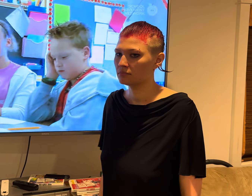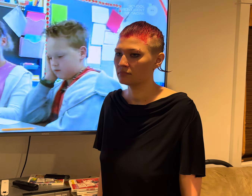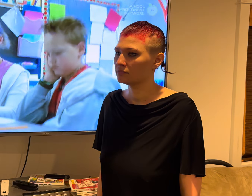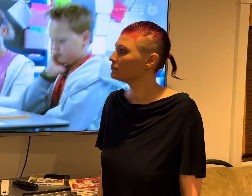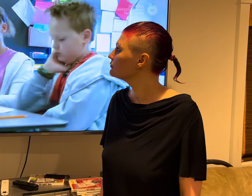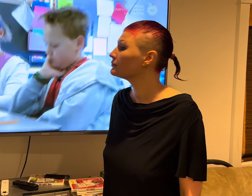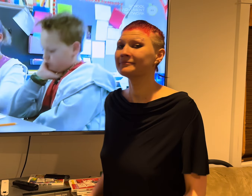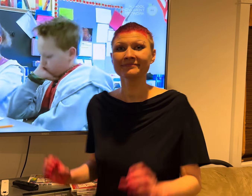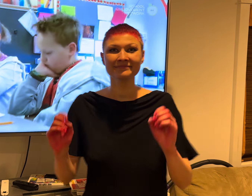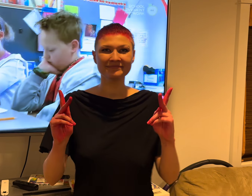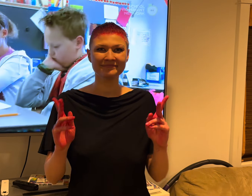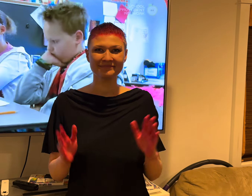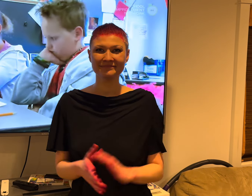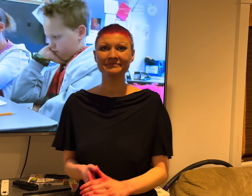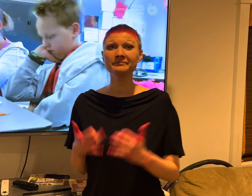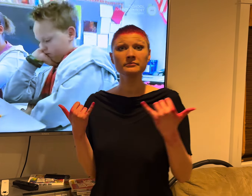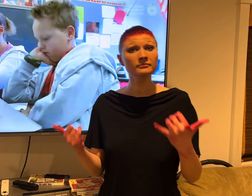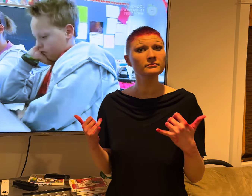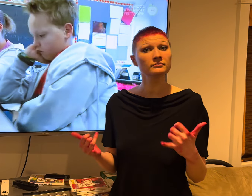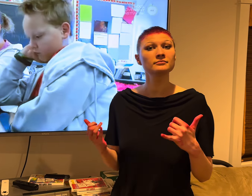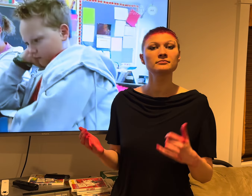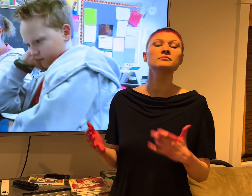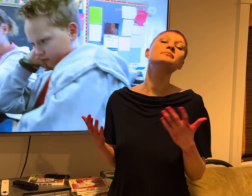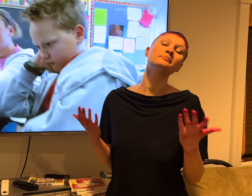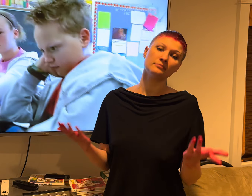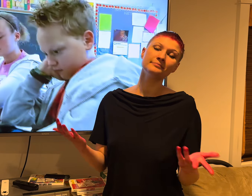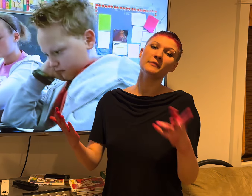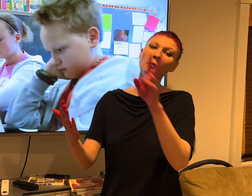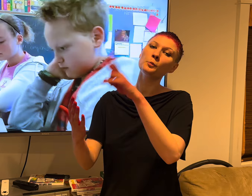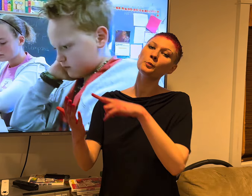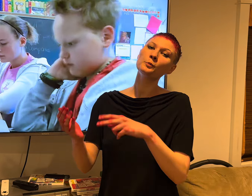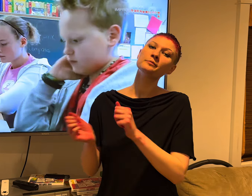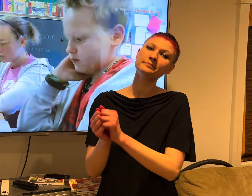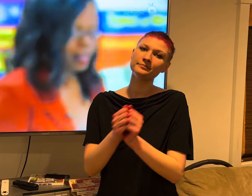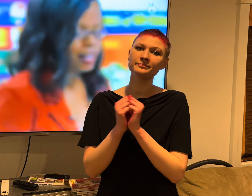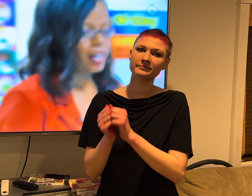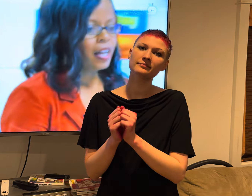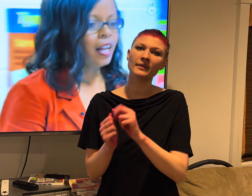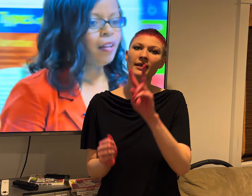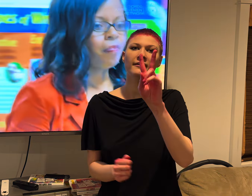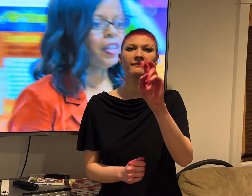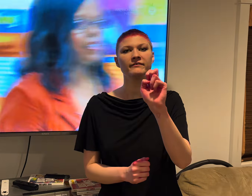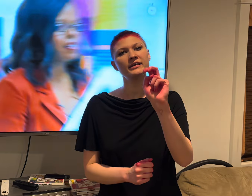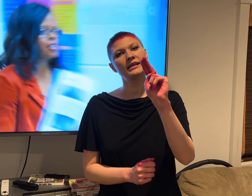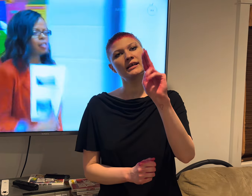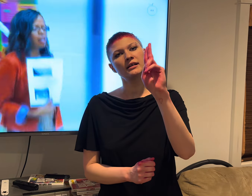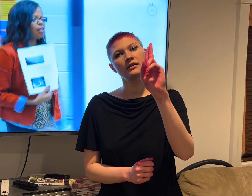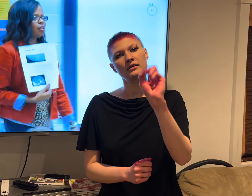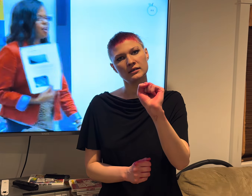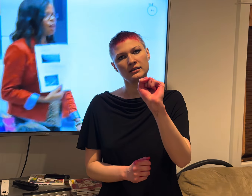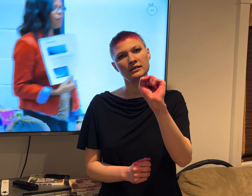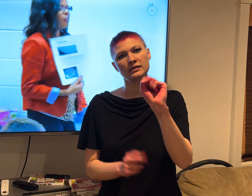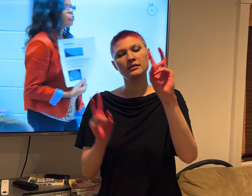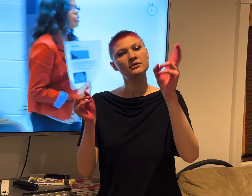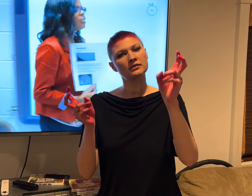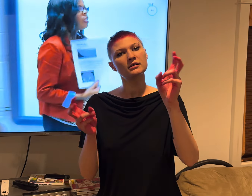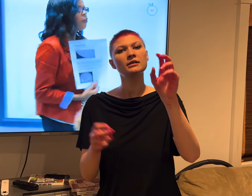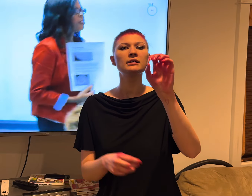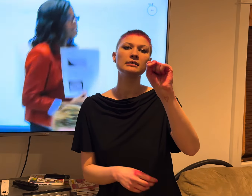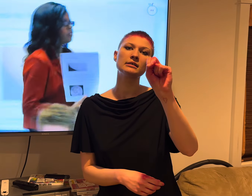All right, let's take a look at this. Now, the Venus Sky Show. Is this nonfiction or is this